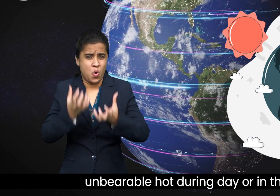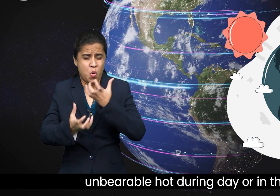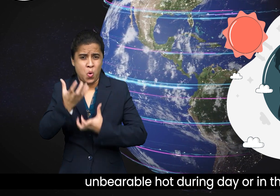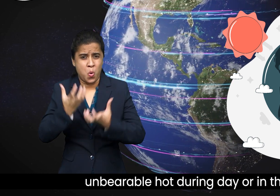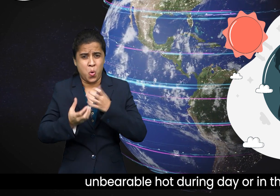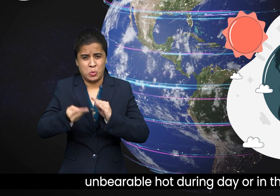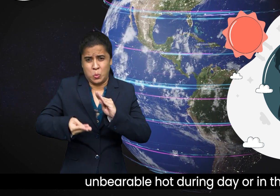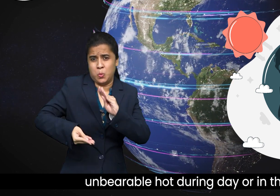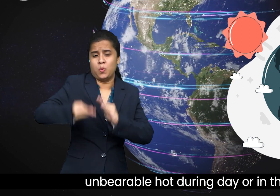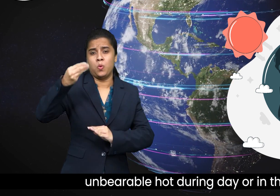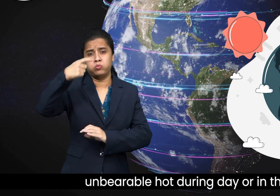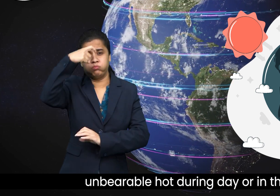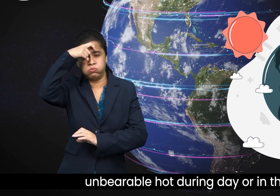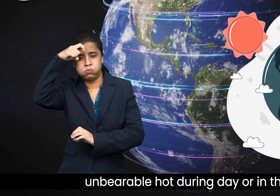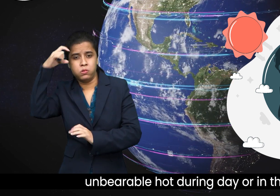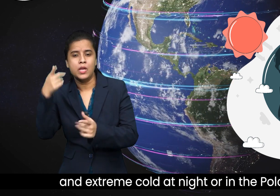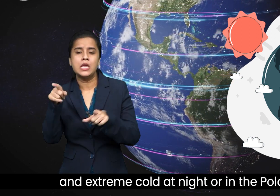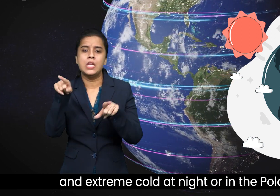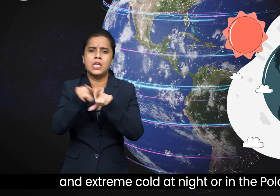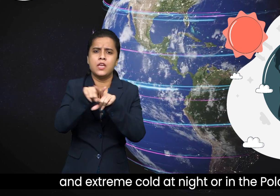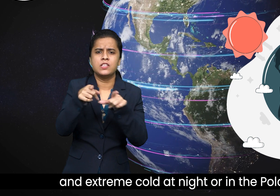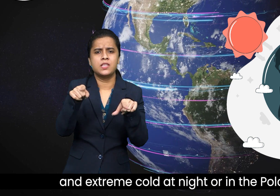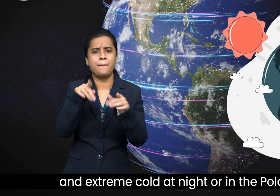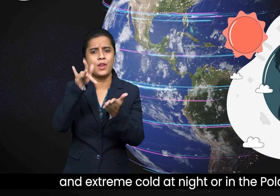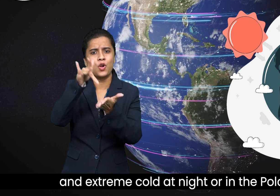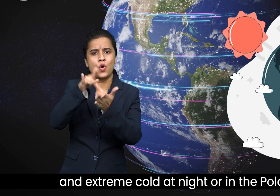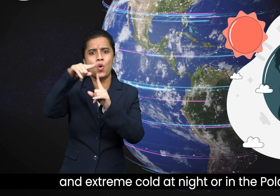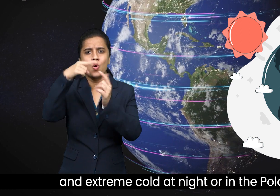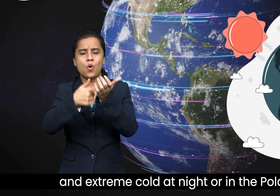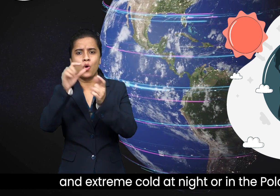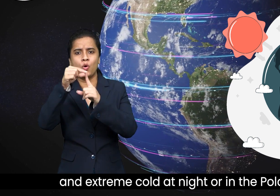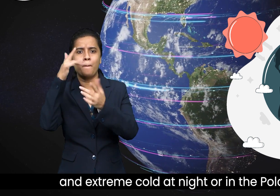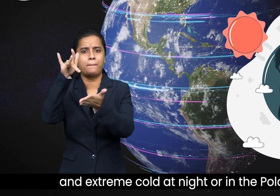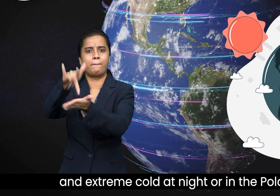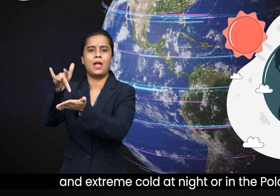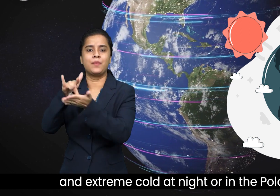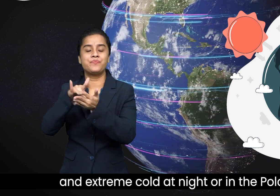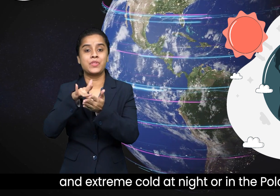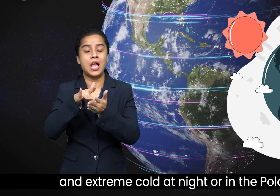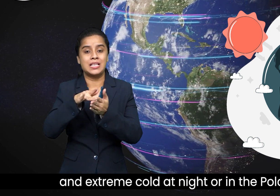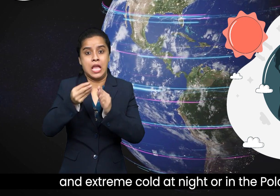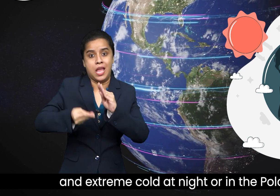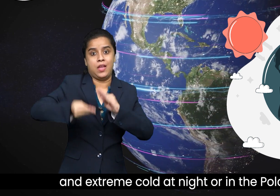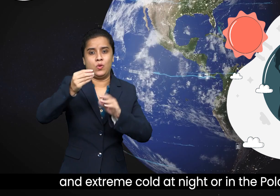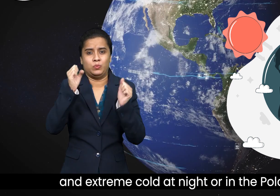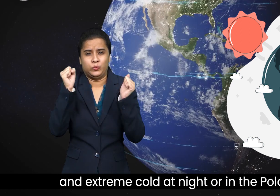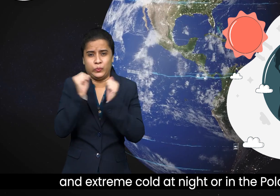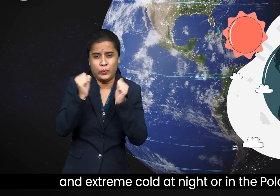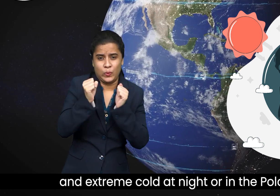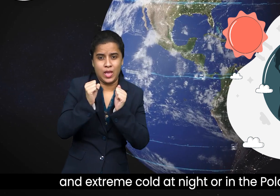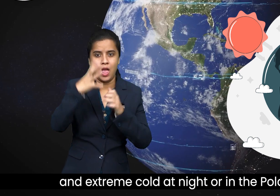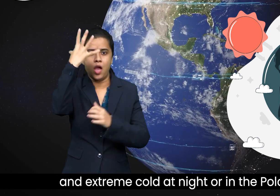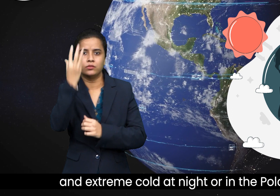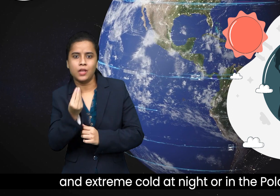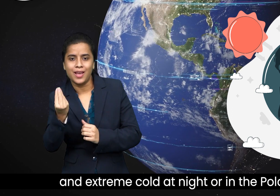during day or in the tropics and extreme cold at night or in the polar